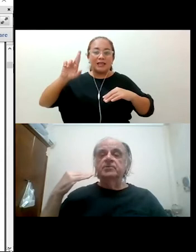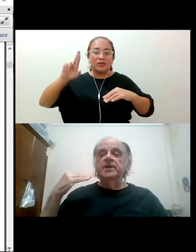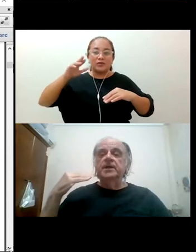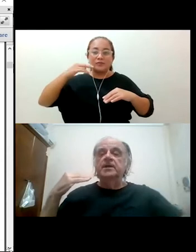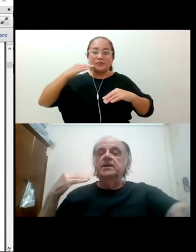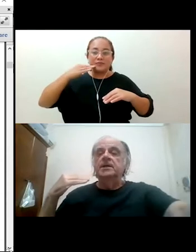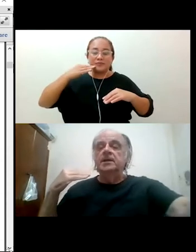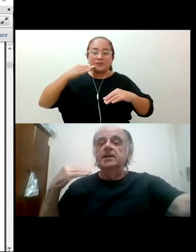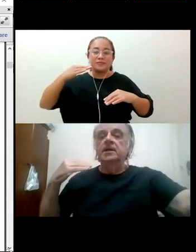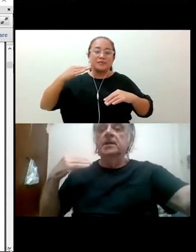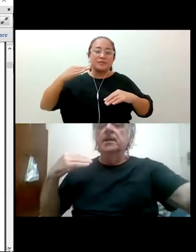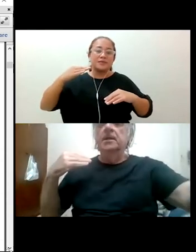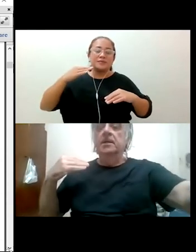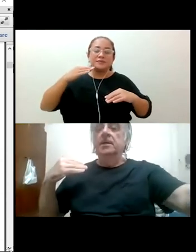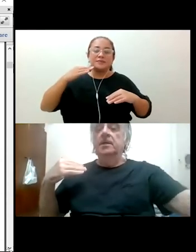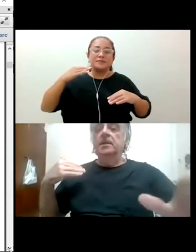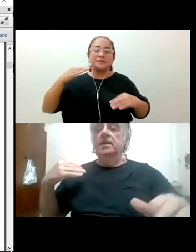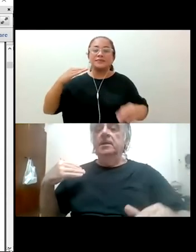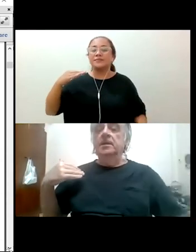This would be